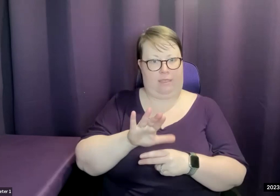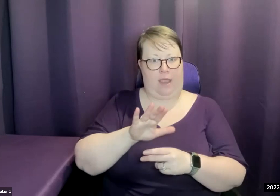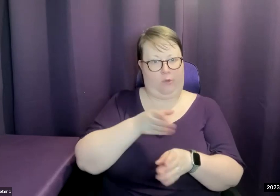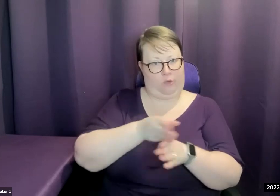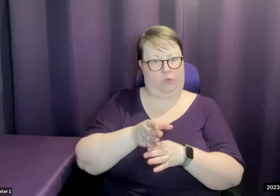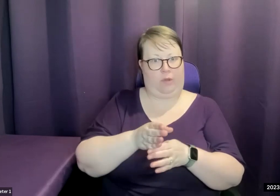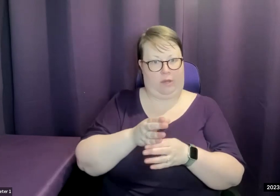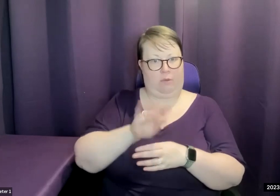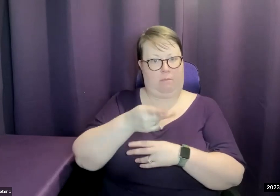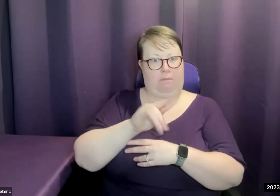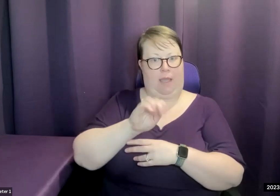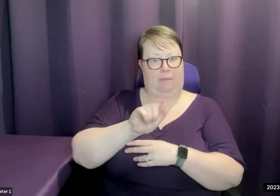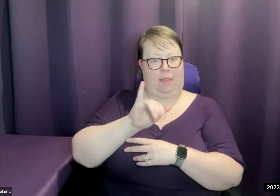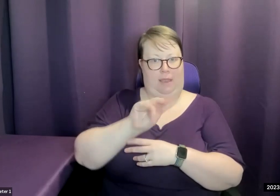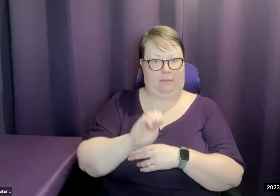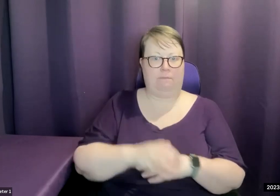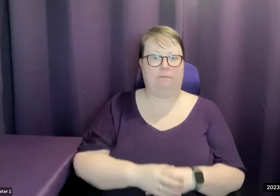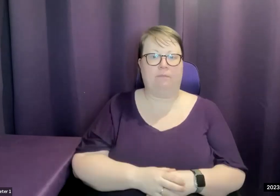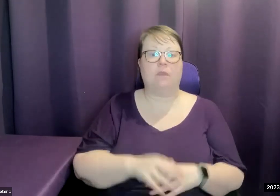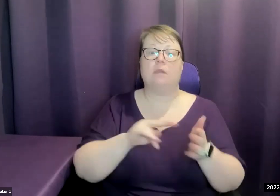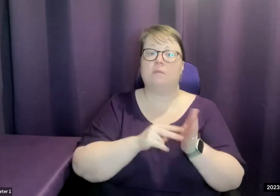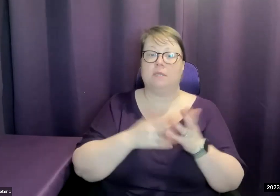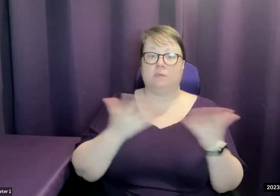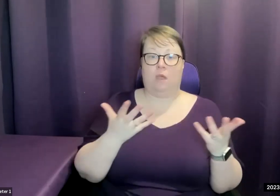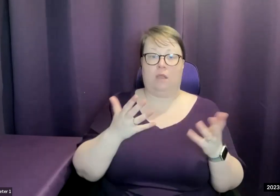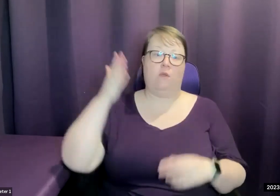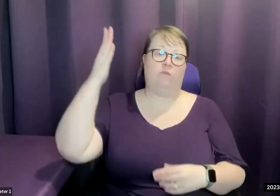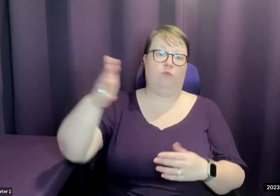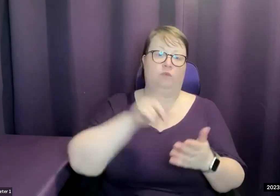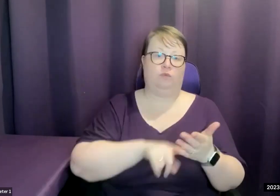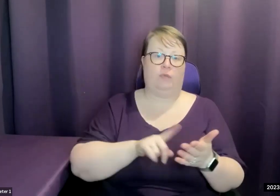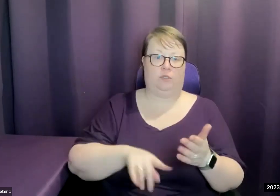enhancing the inclusion of persons with disabilities in medicine.